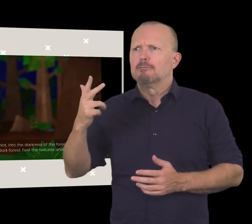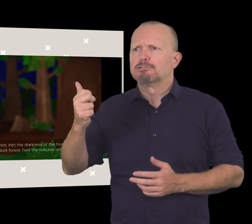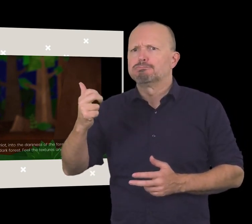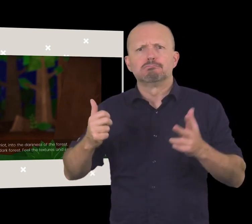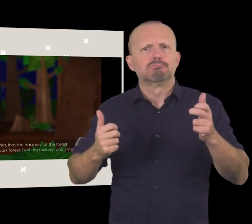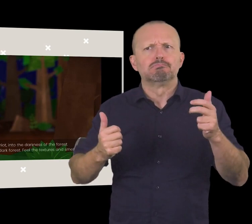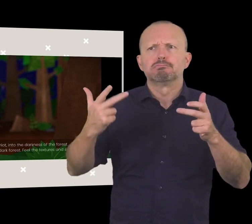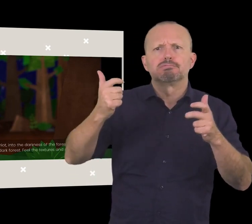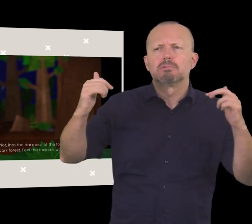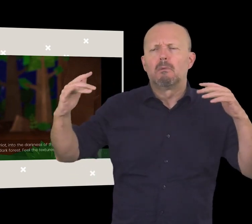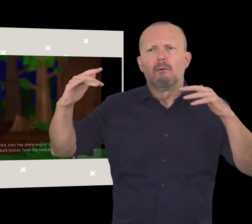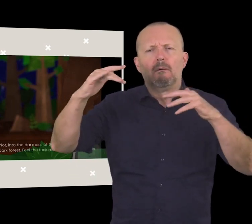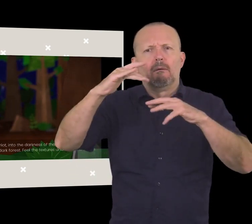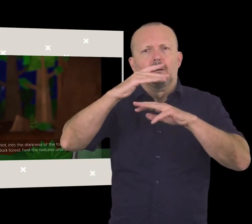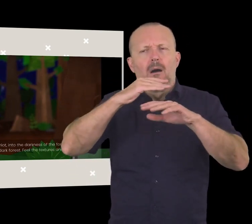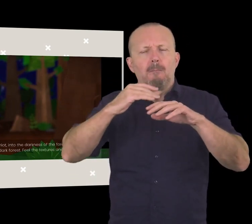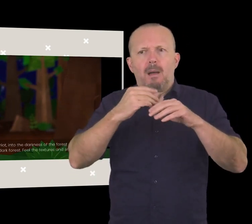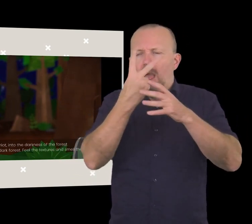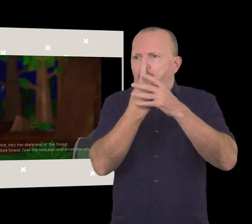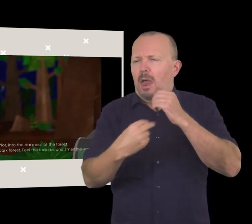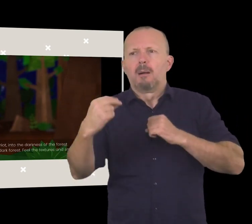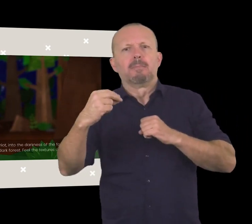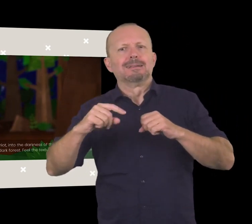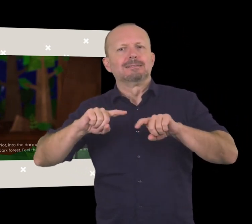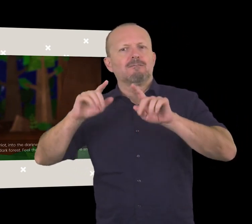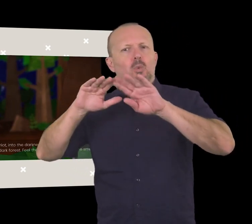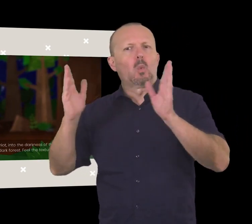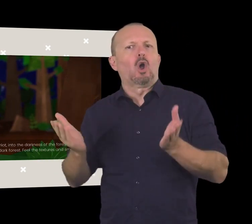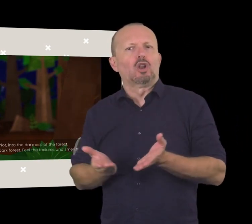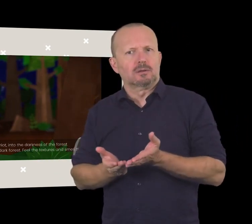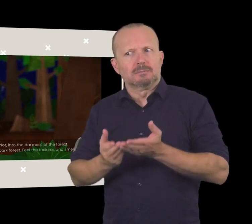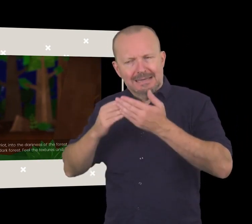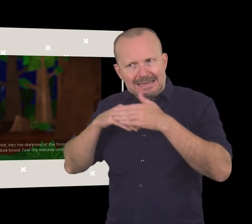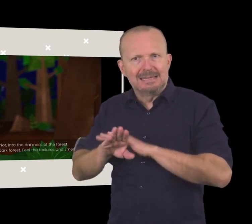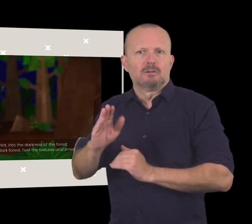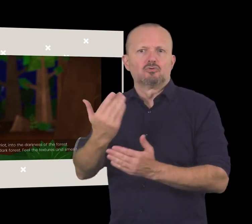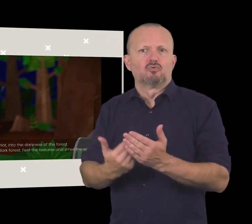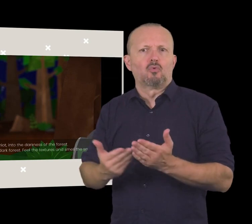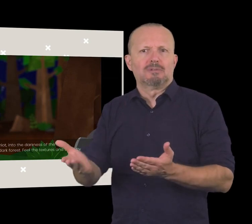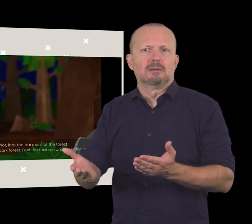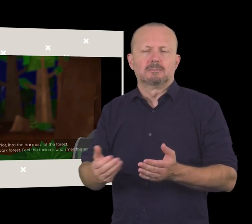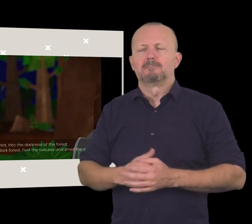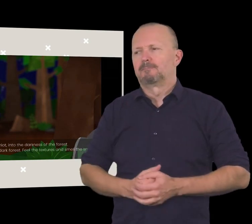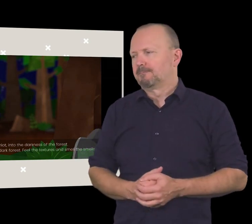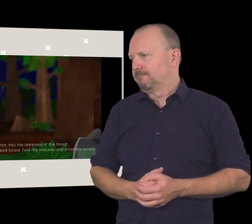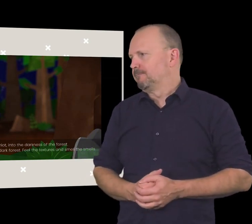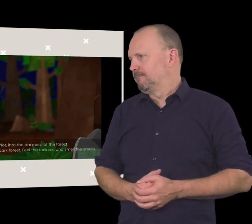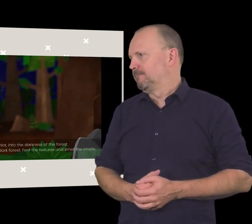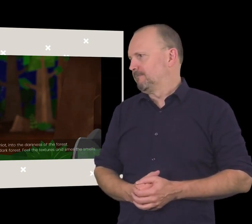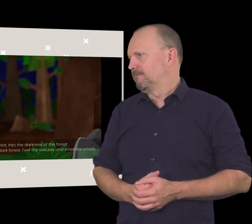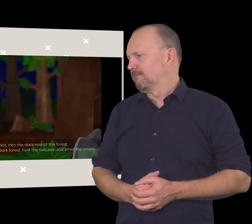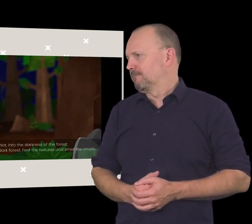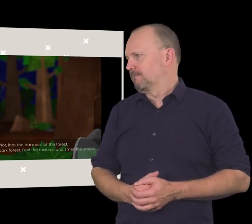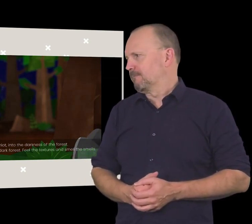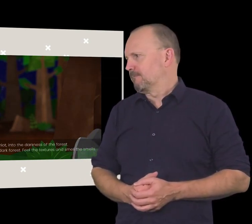So kind of using our senses to create a feeling of being in a forest,